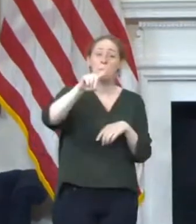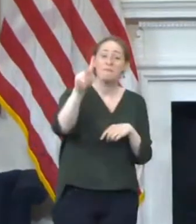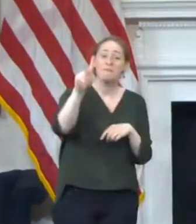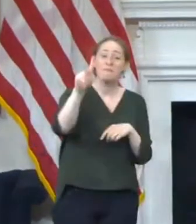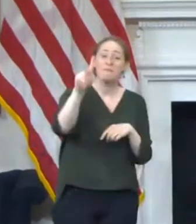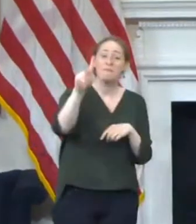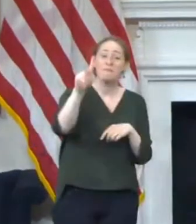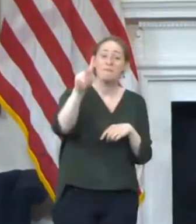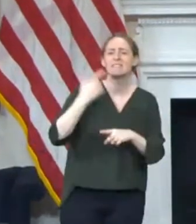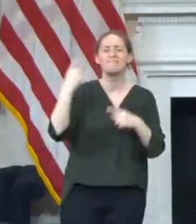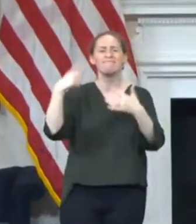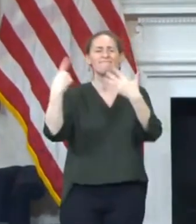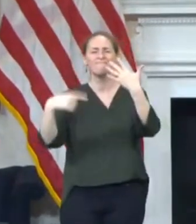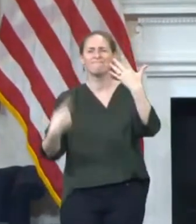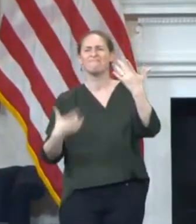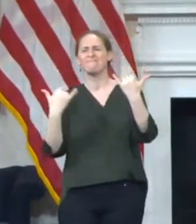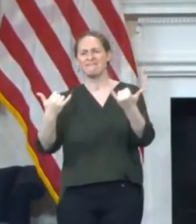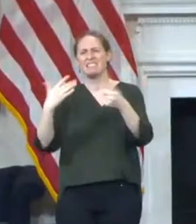domestic abuse.